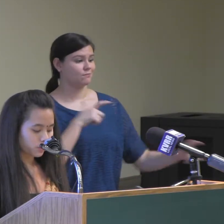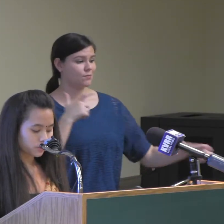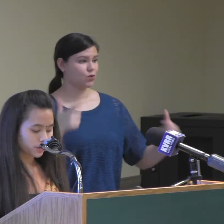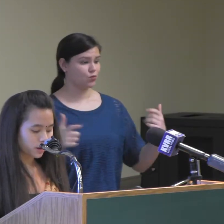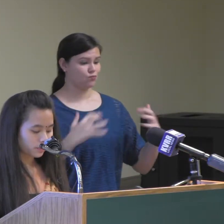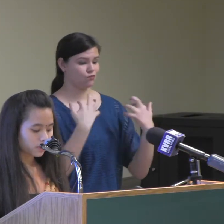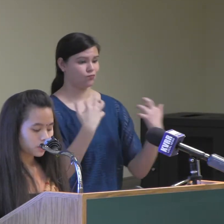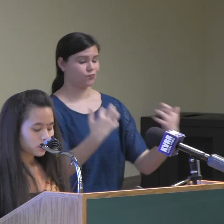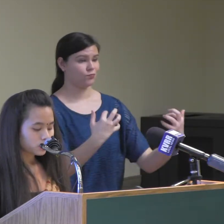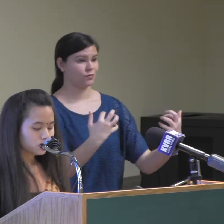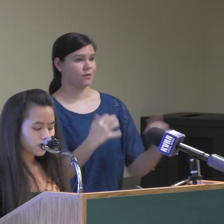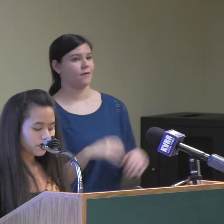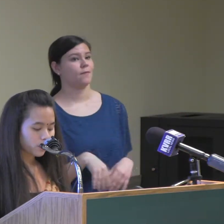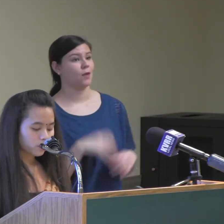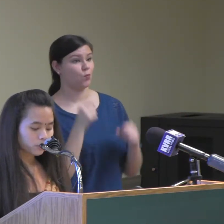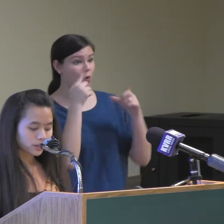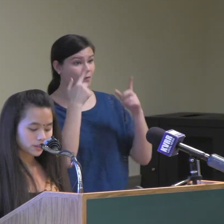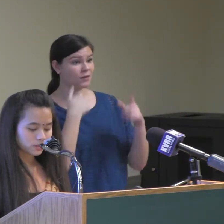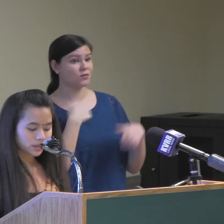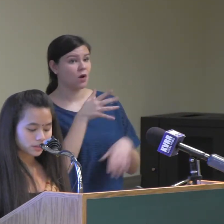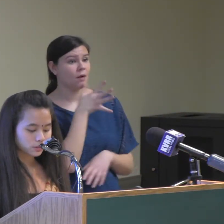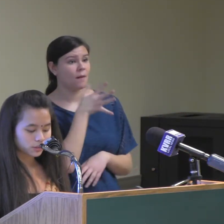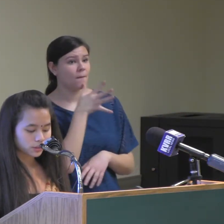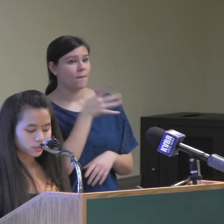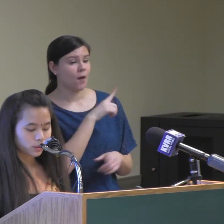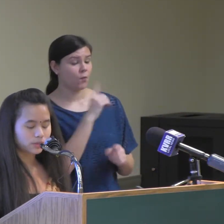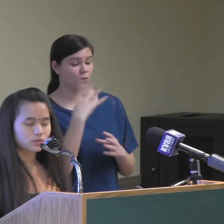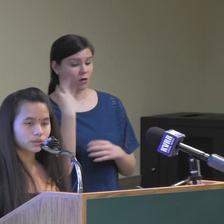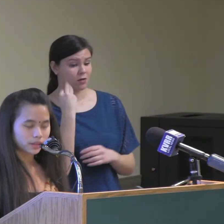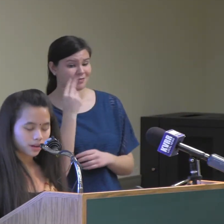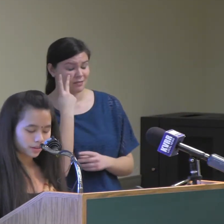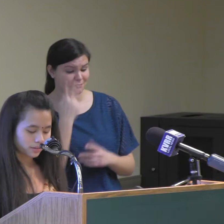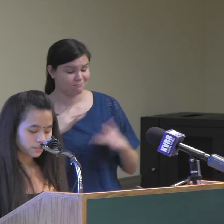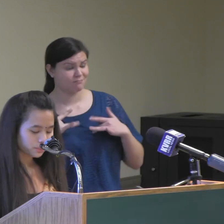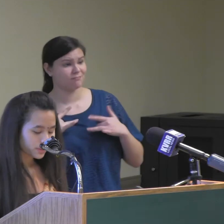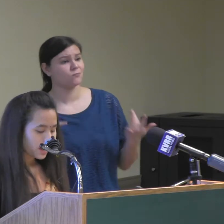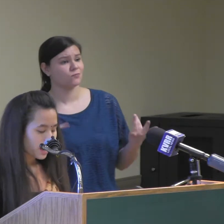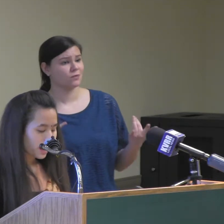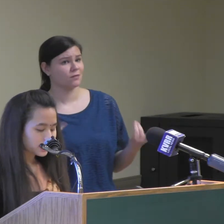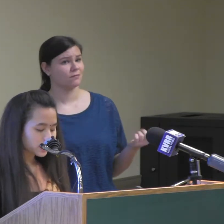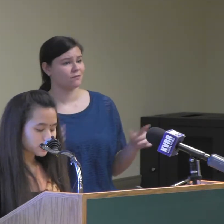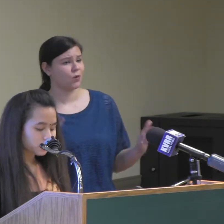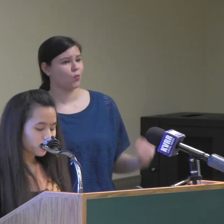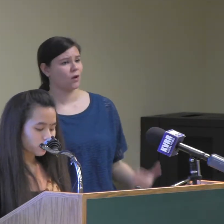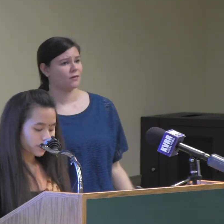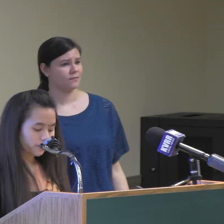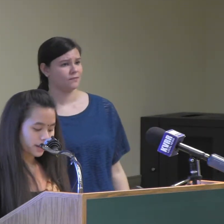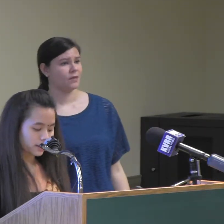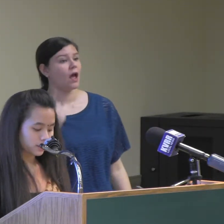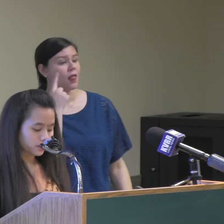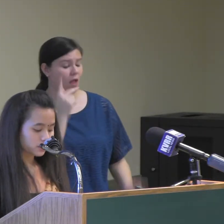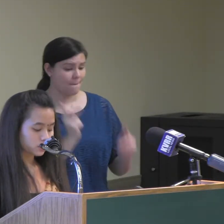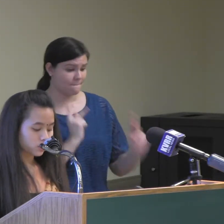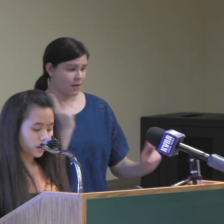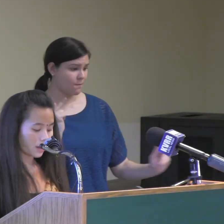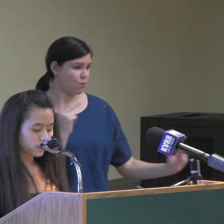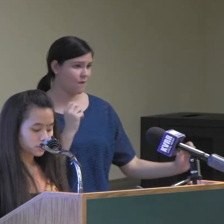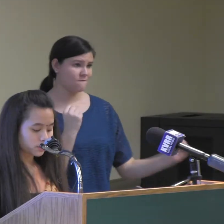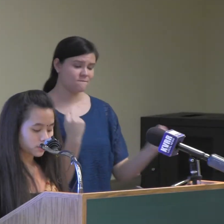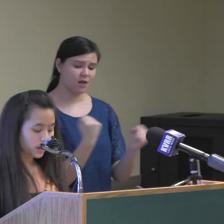that woke me up, so my mom went outside to see what was going on. I thought people were fighting,